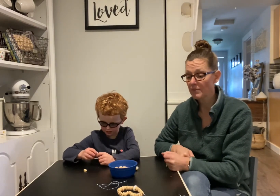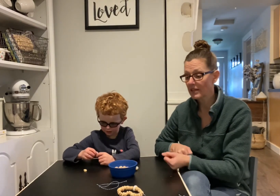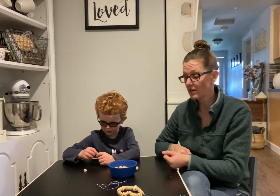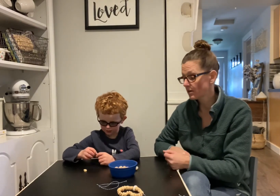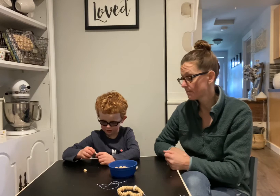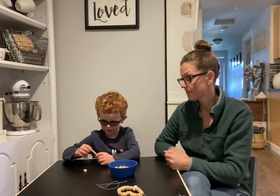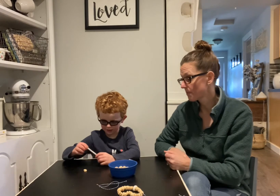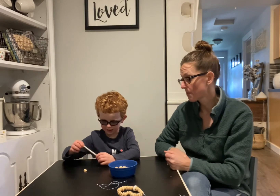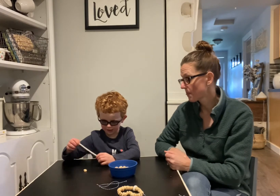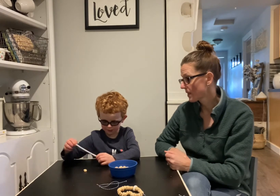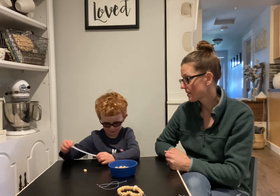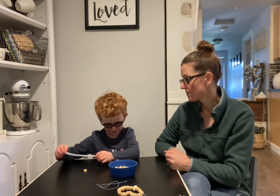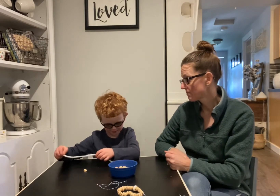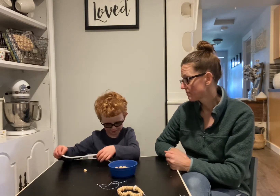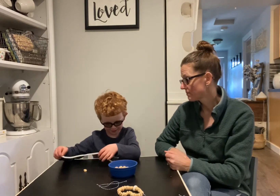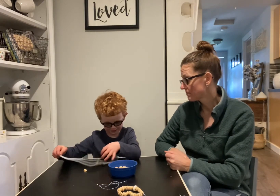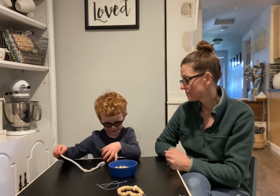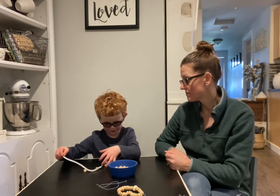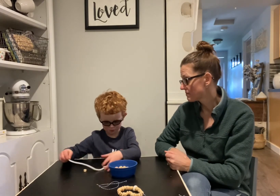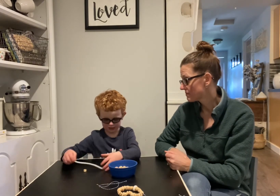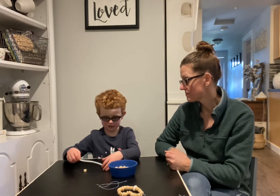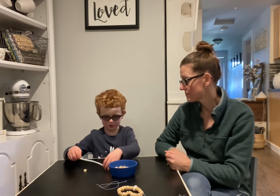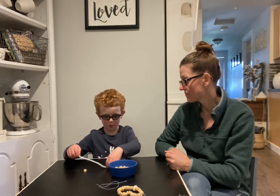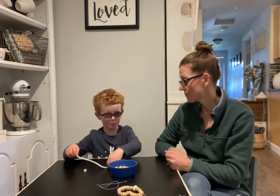cleaner. I'm gonna make my Cheerios.